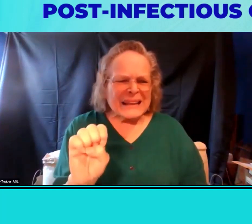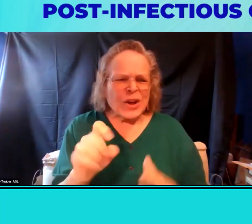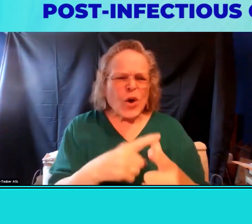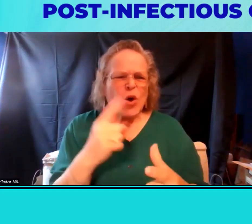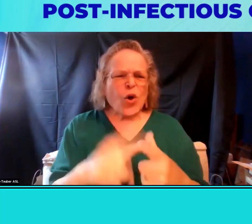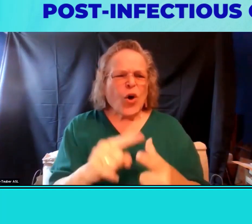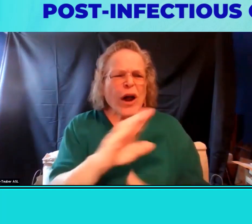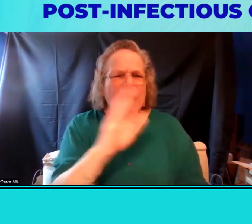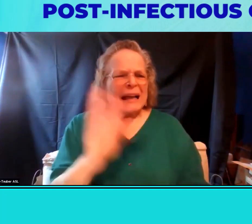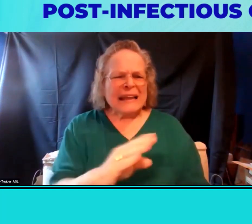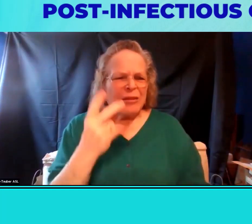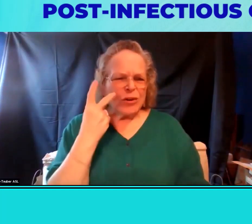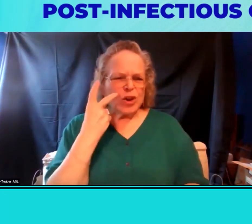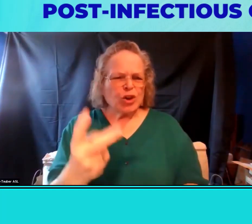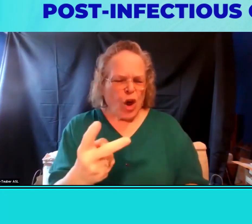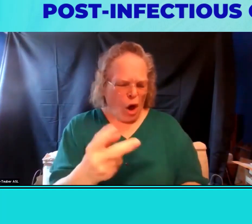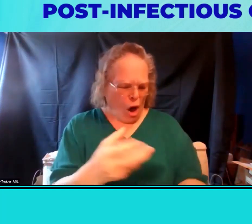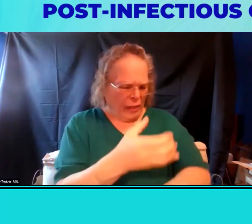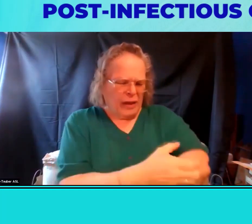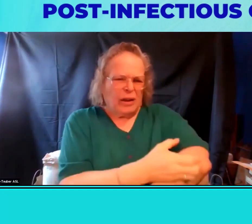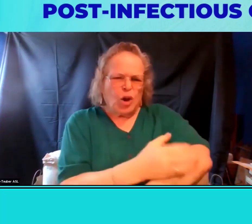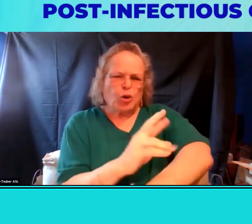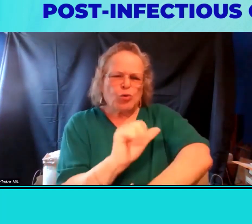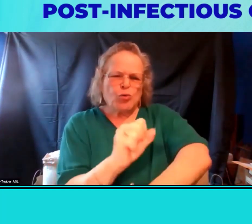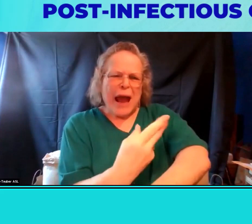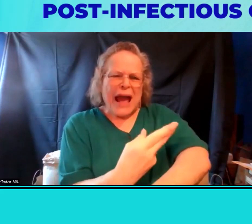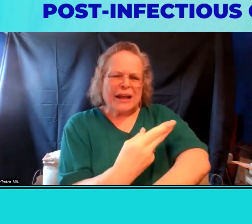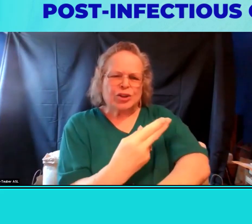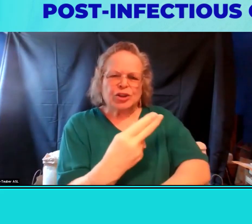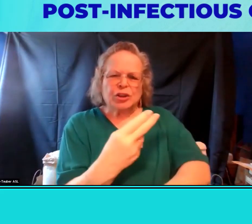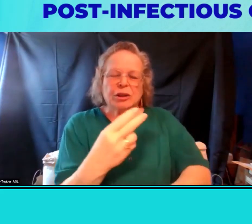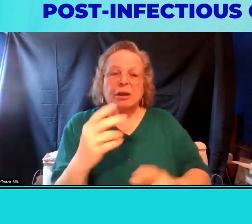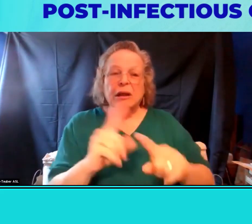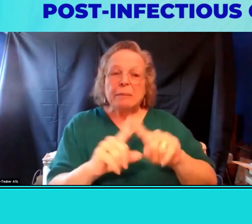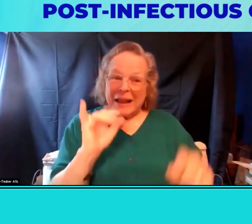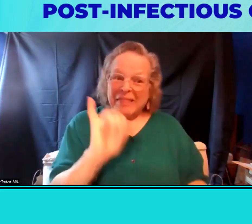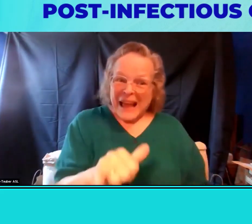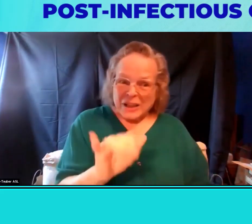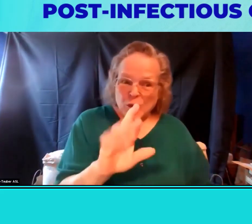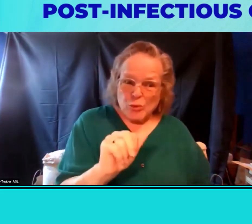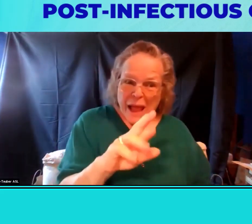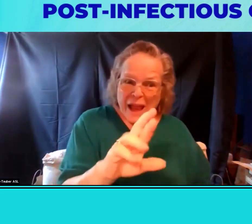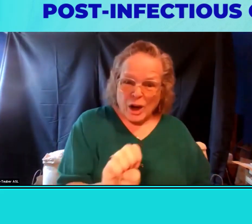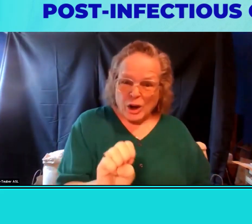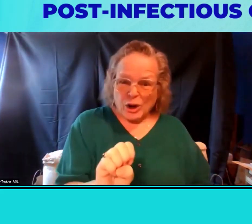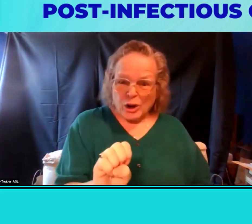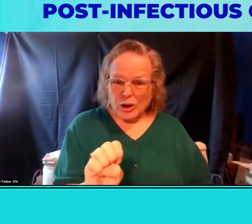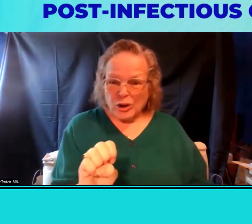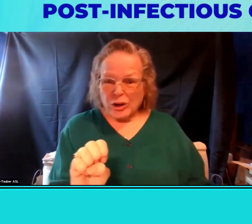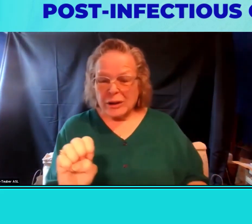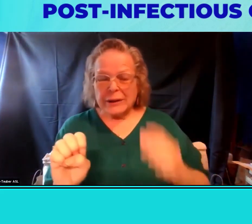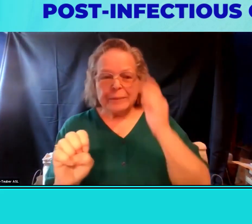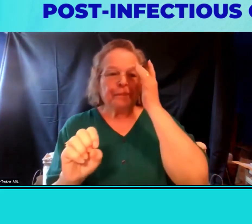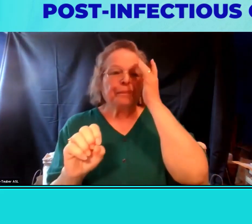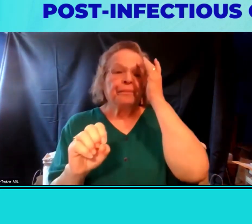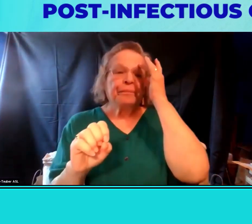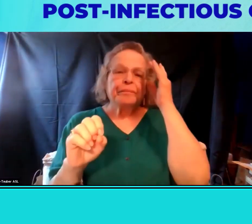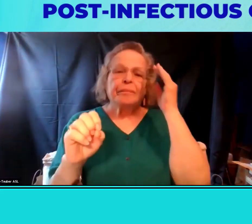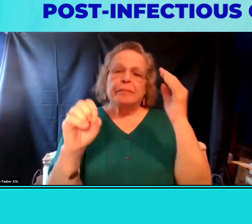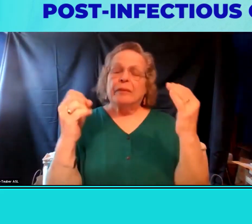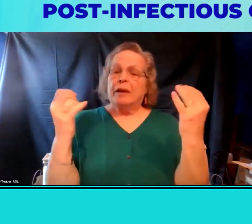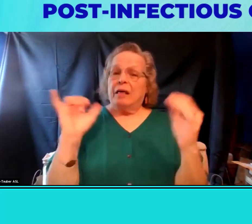later is much rarer than people think. In certain regions, only about 40% of Lyme patients get the rash. At